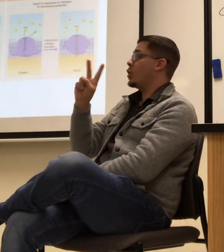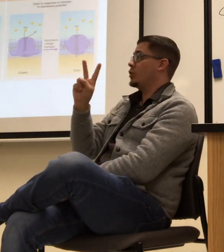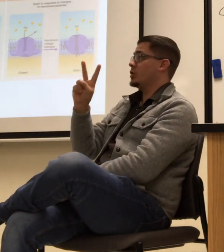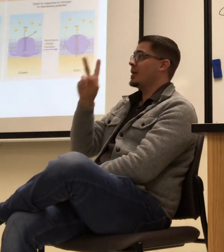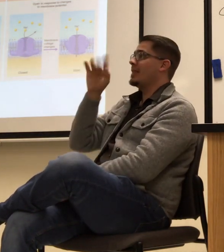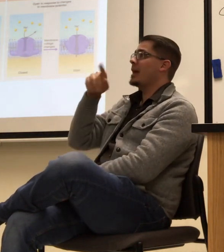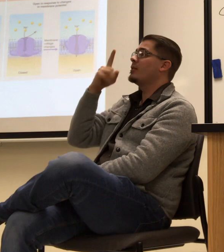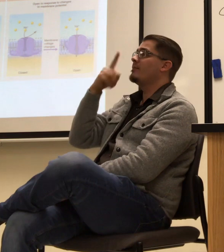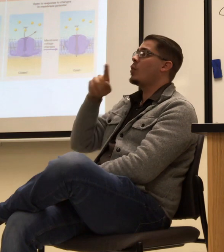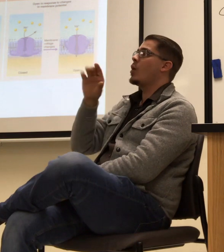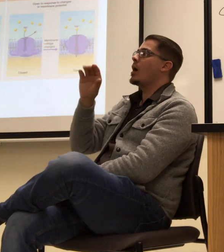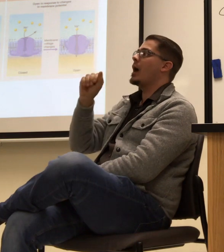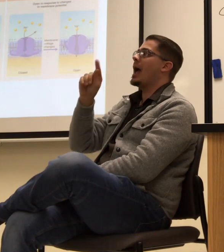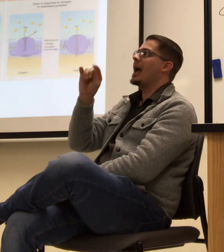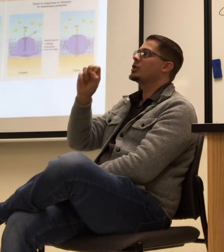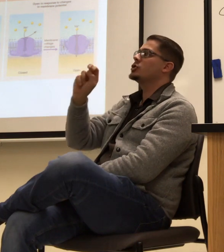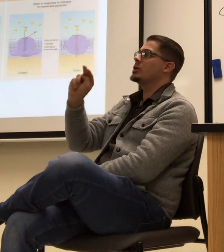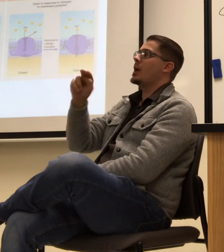for the action potential.